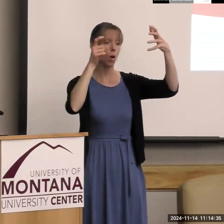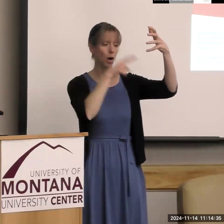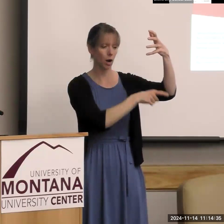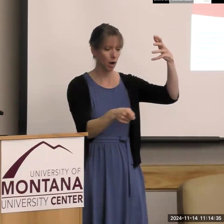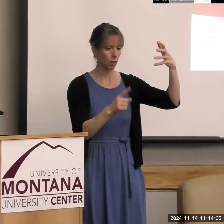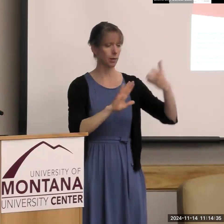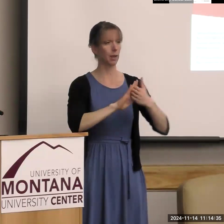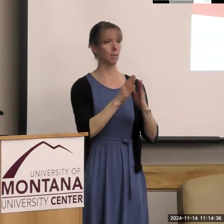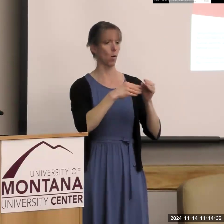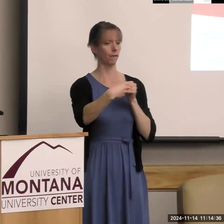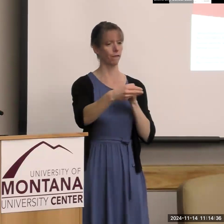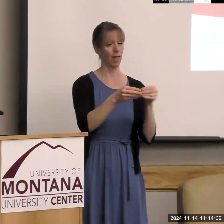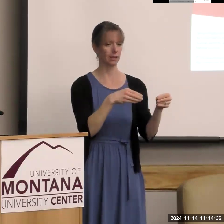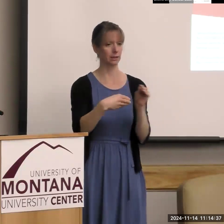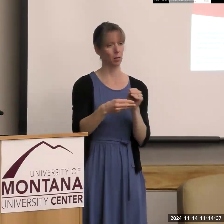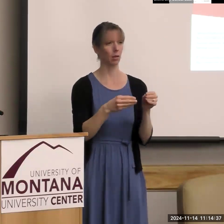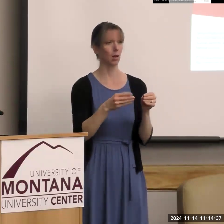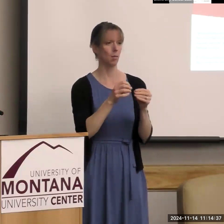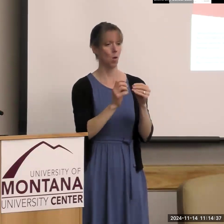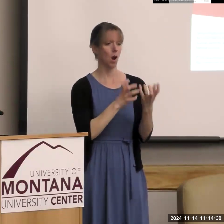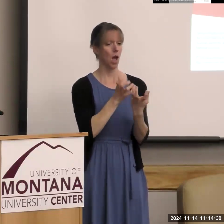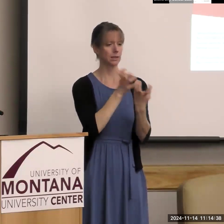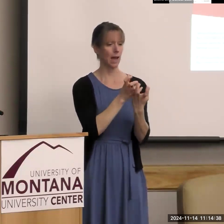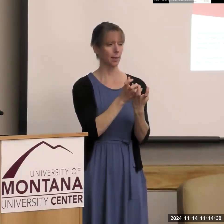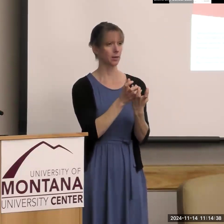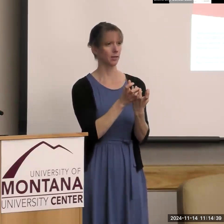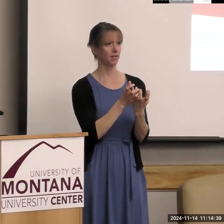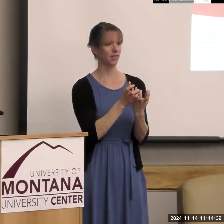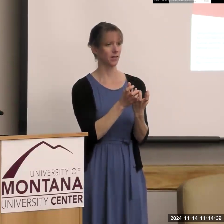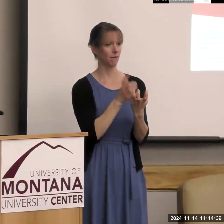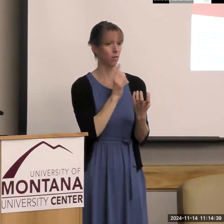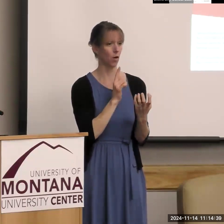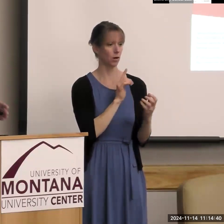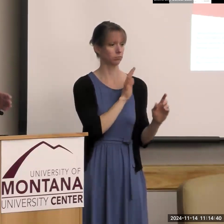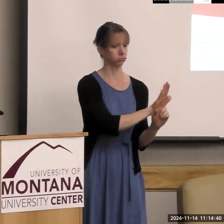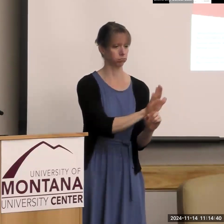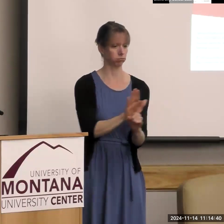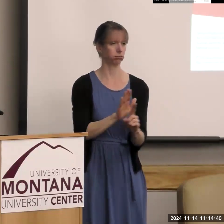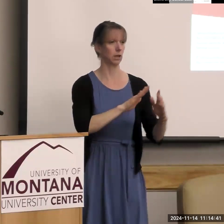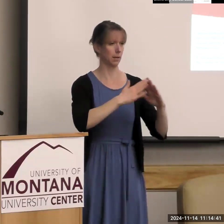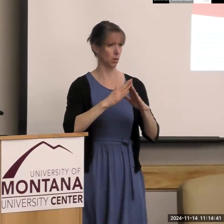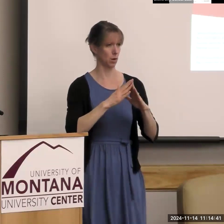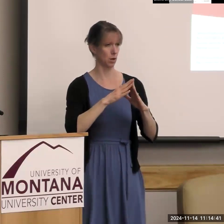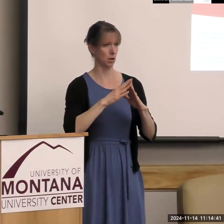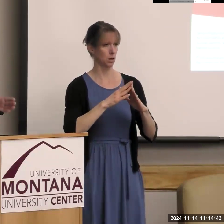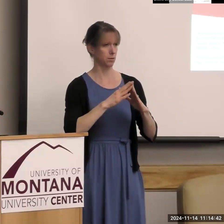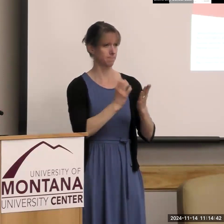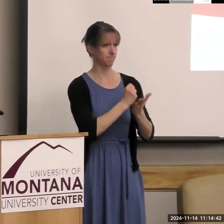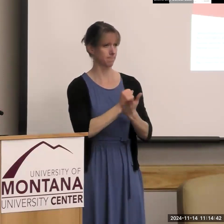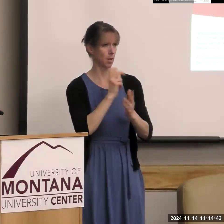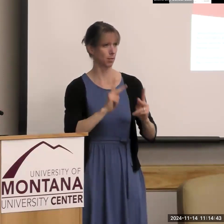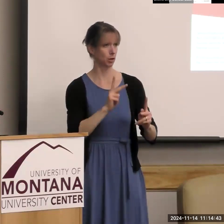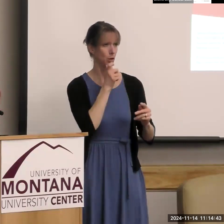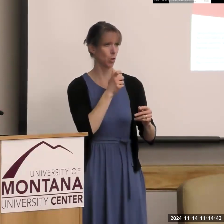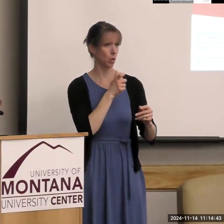more flexible and more adaptive within our own community using, whoever we have that's a stand-in